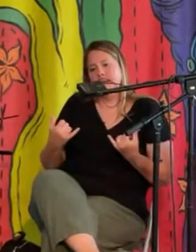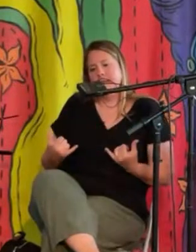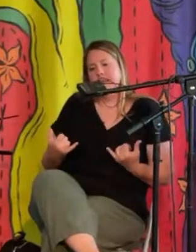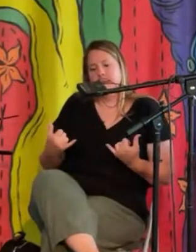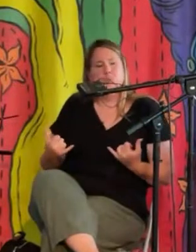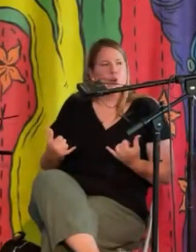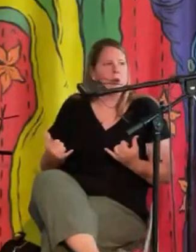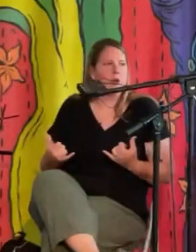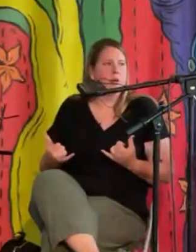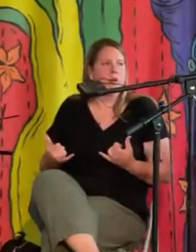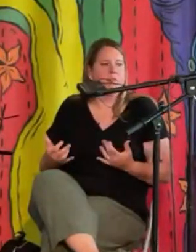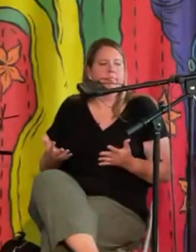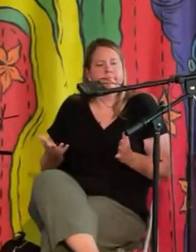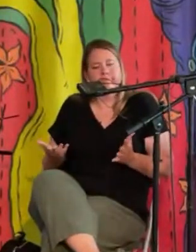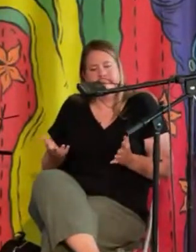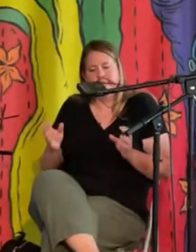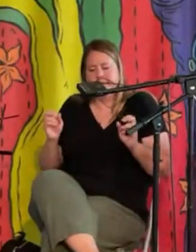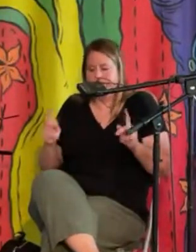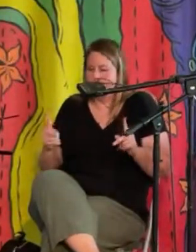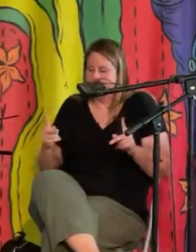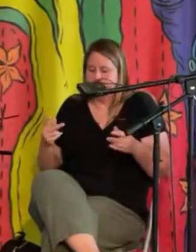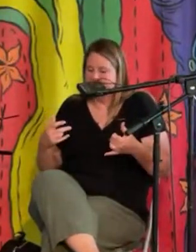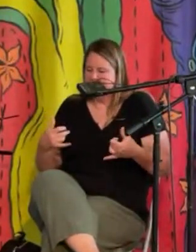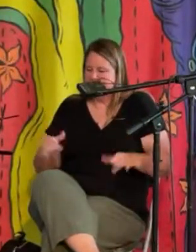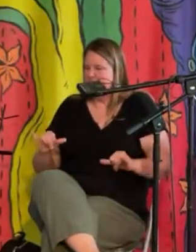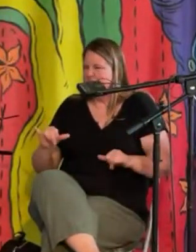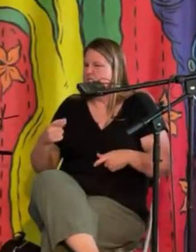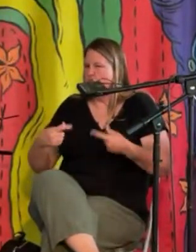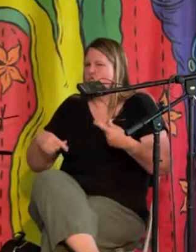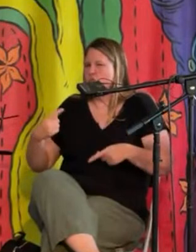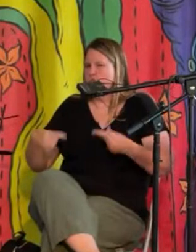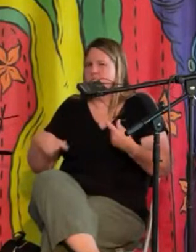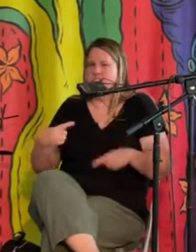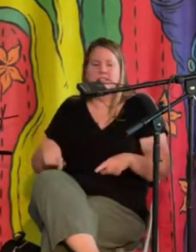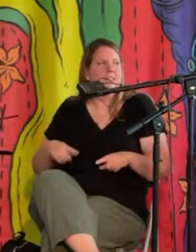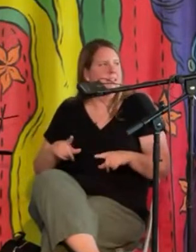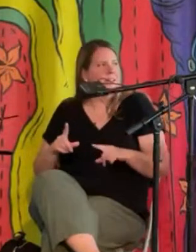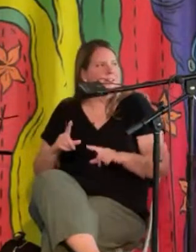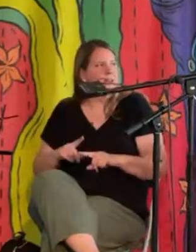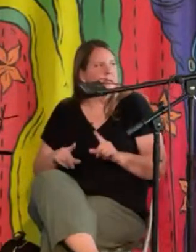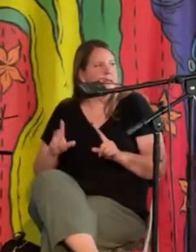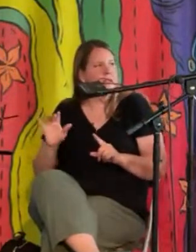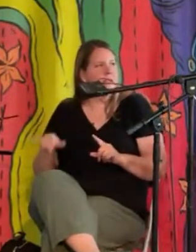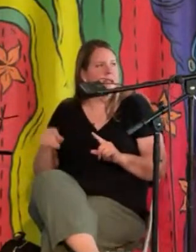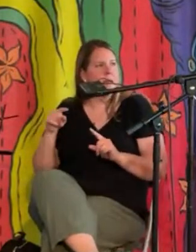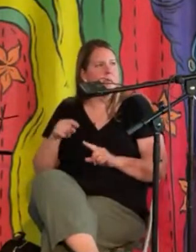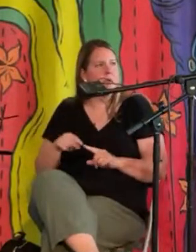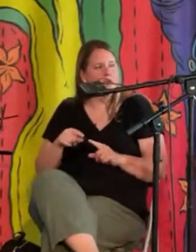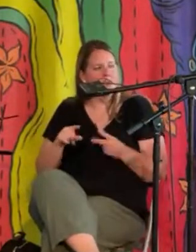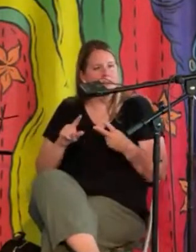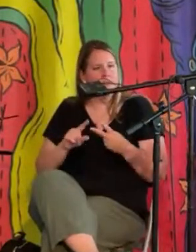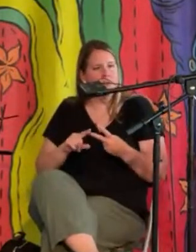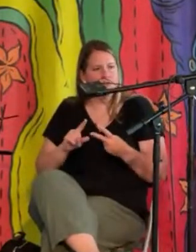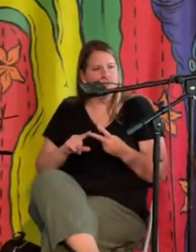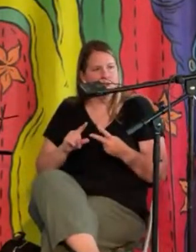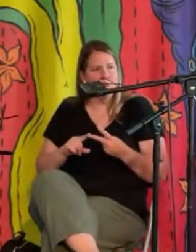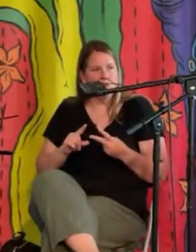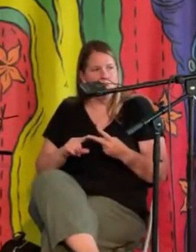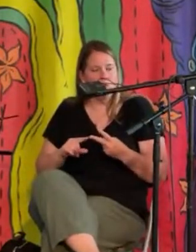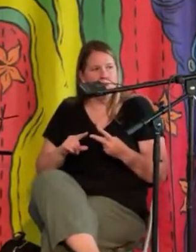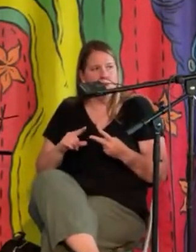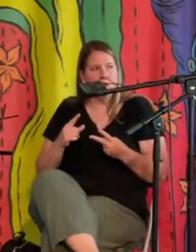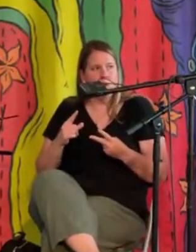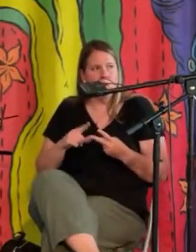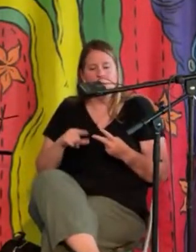which, okay. Still fighting words. So there's that point. I think, too, one of the things we don't think as